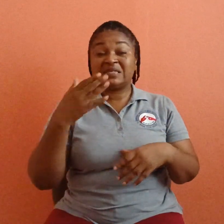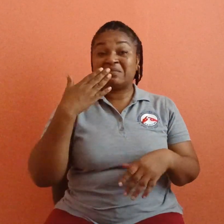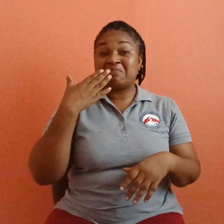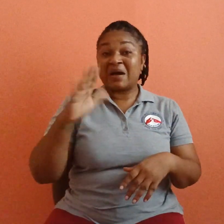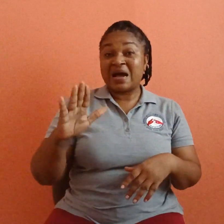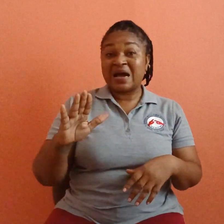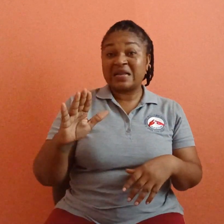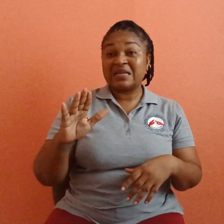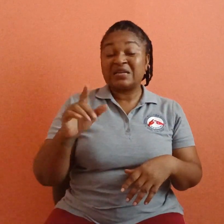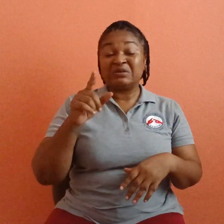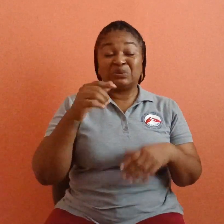ashamed of it,